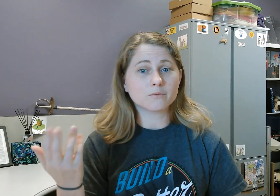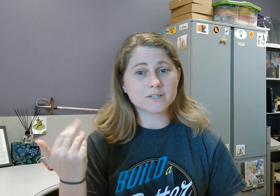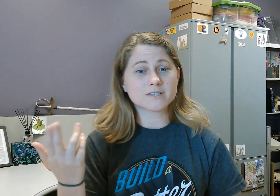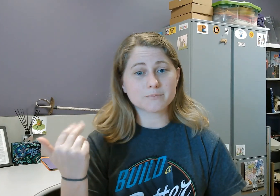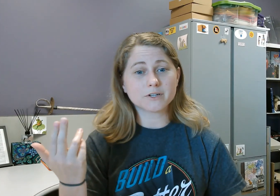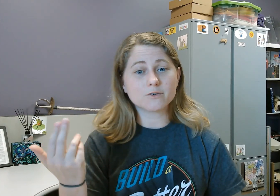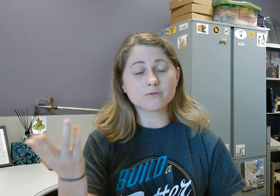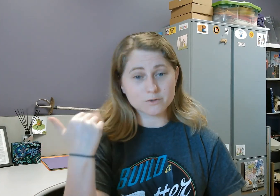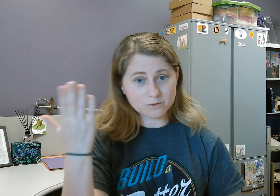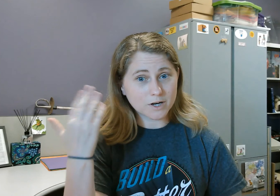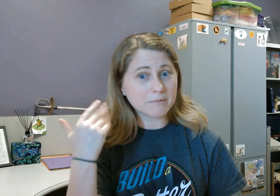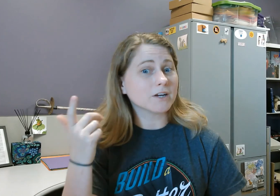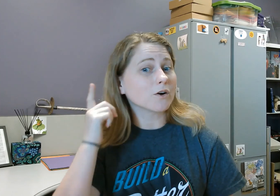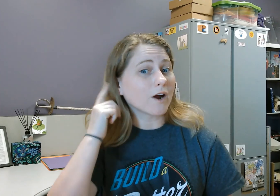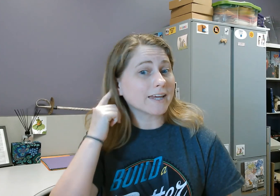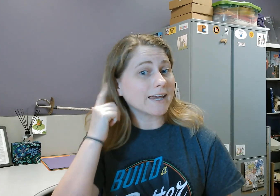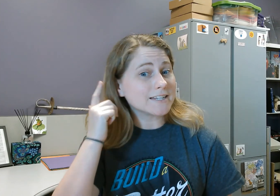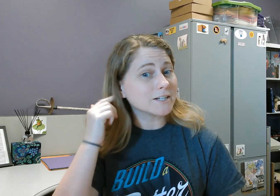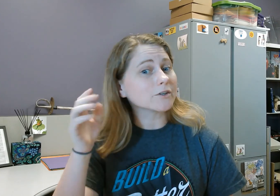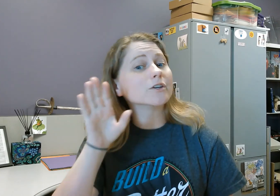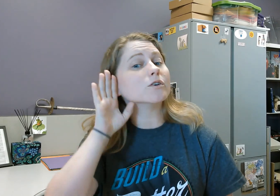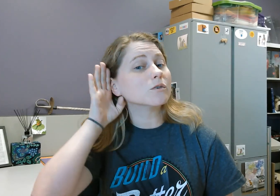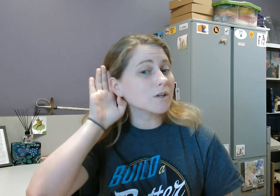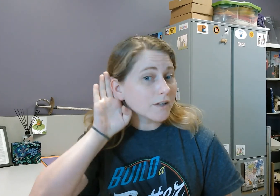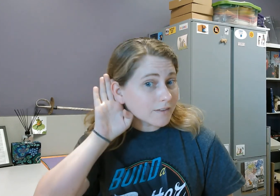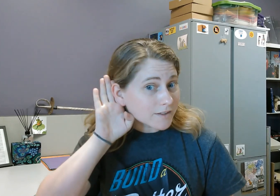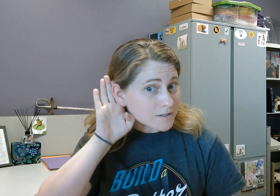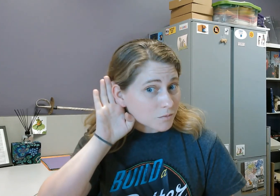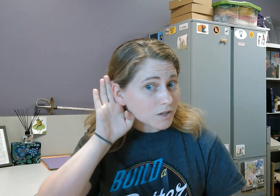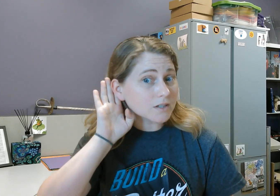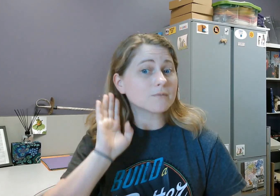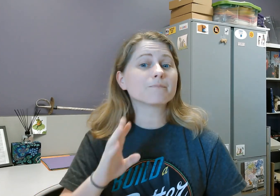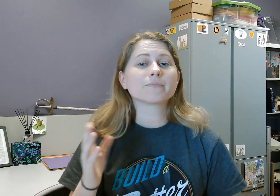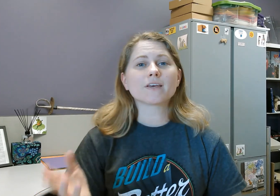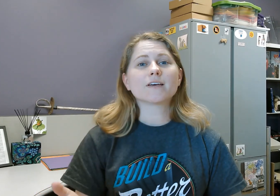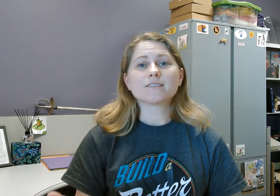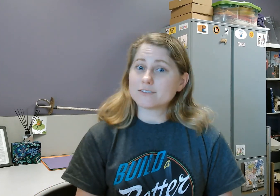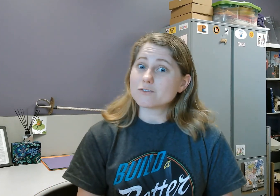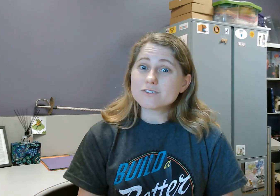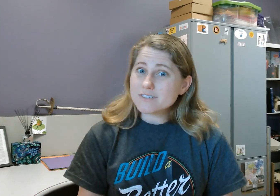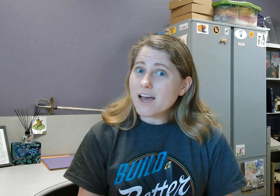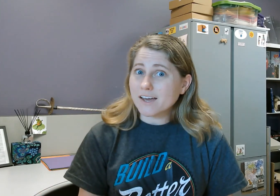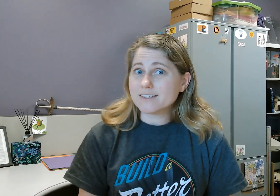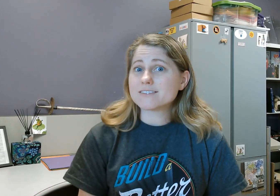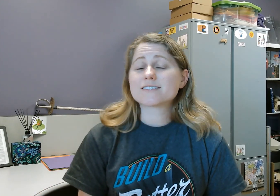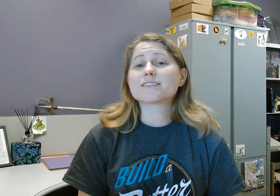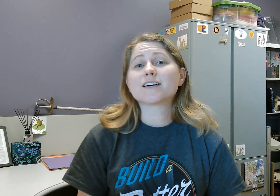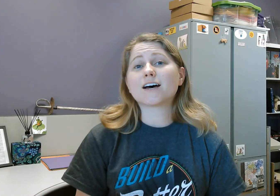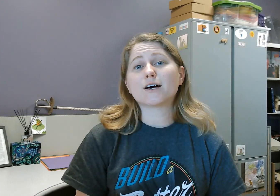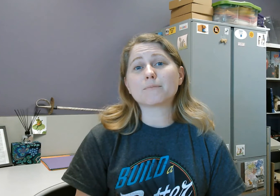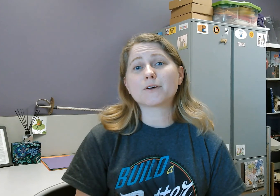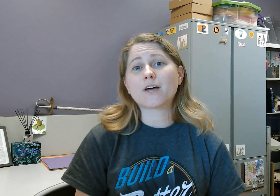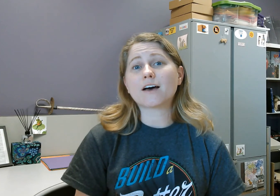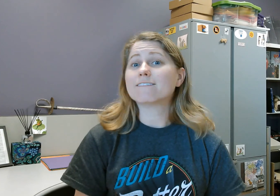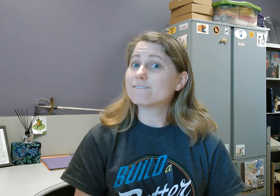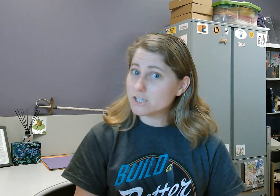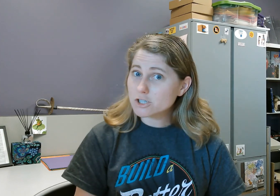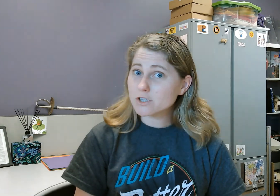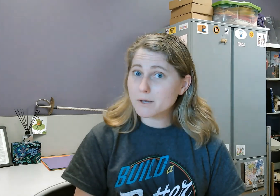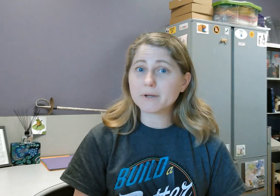this is a pretty universal come here, or I can't hear you. This one. Those are signs. They're not official